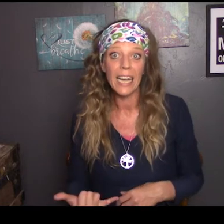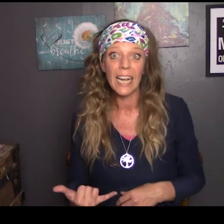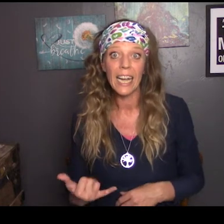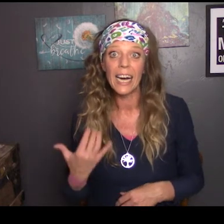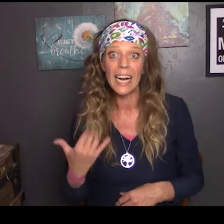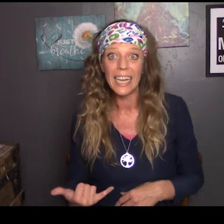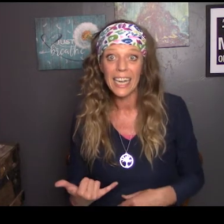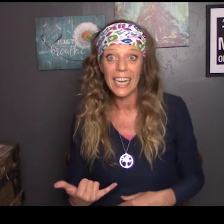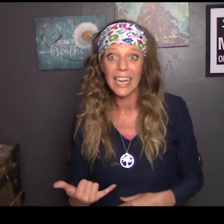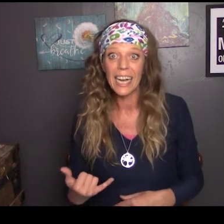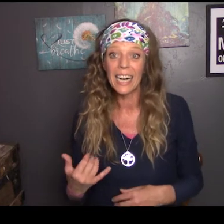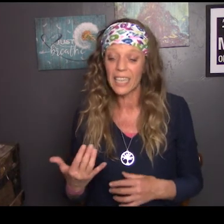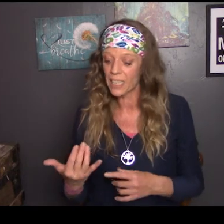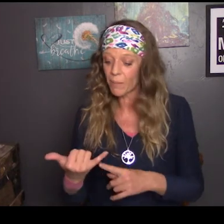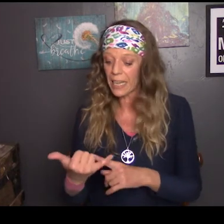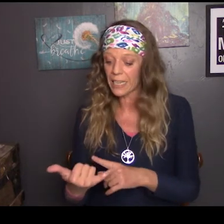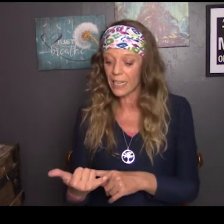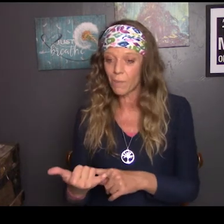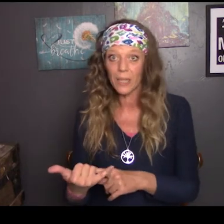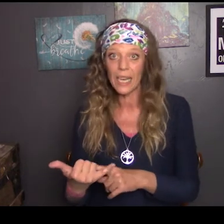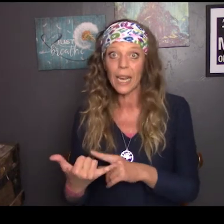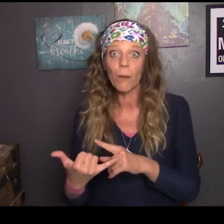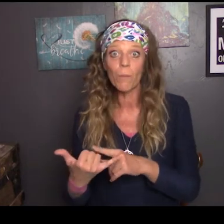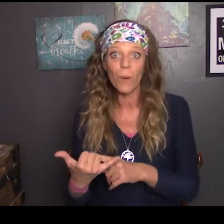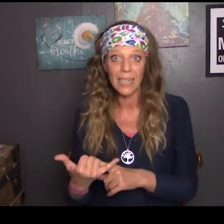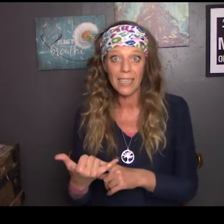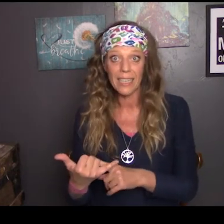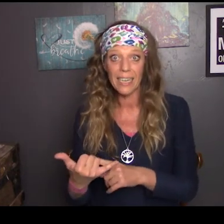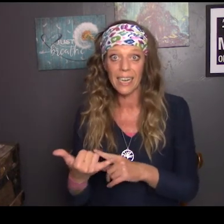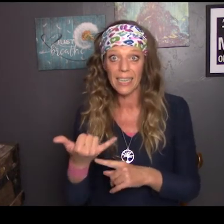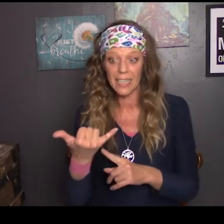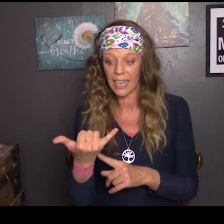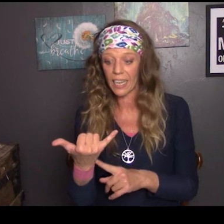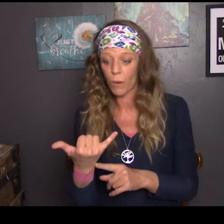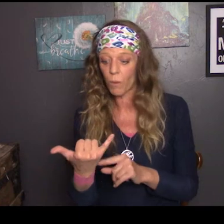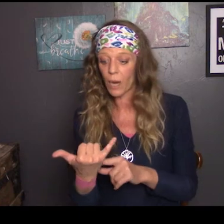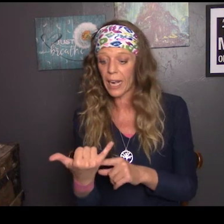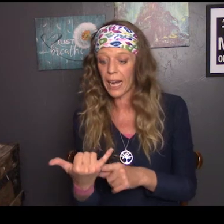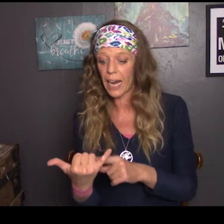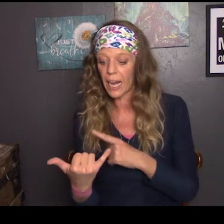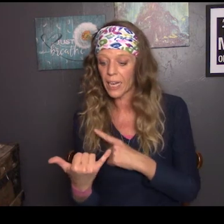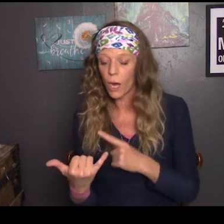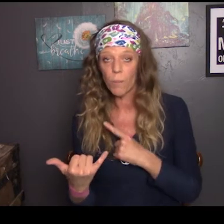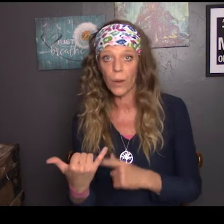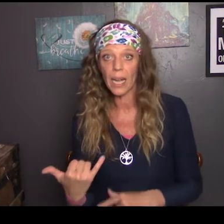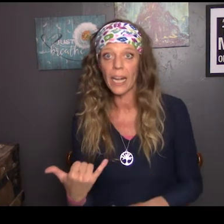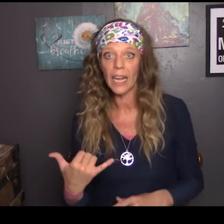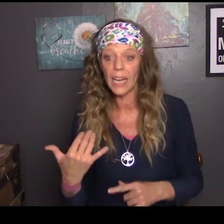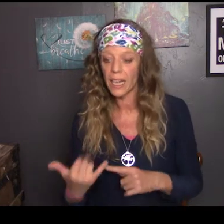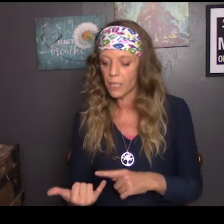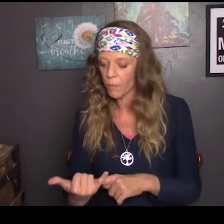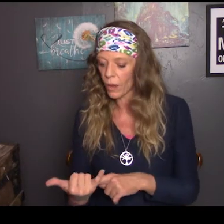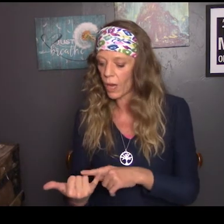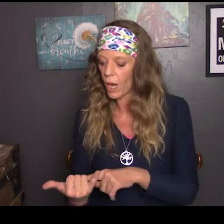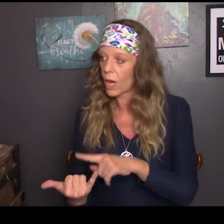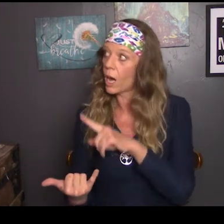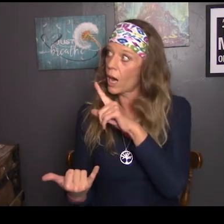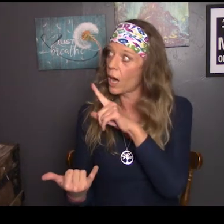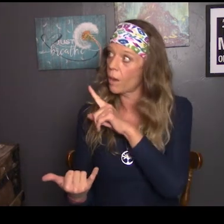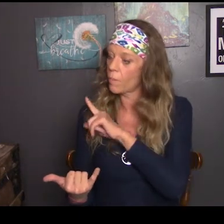Ing. This makes something present tense. Take your Y hand, bring it in, up